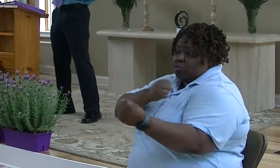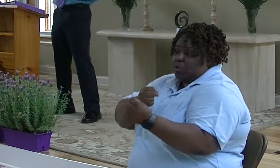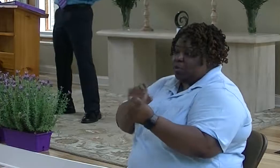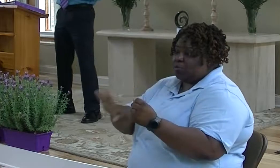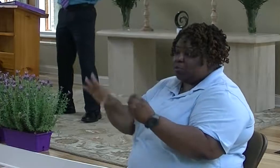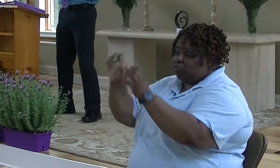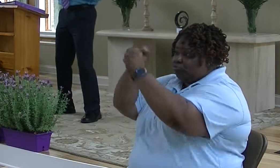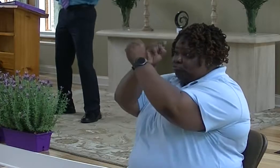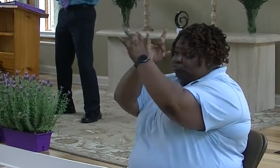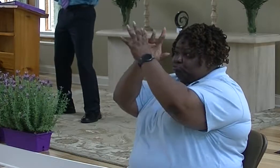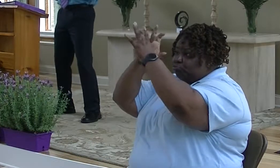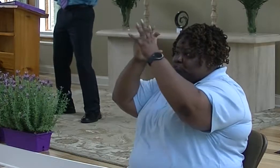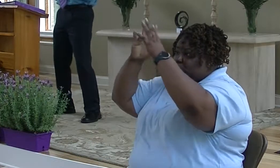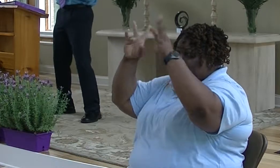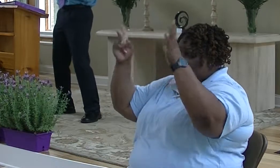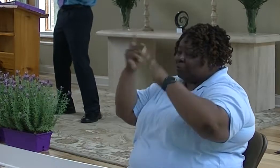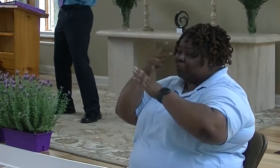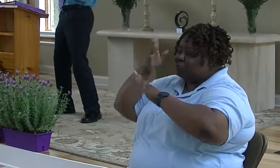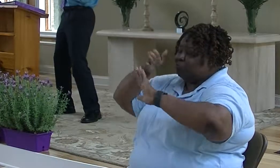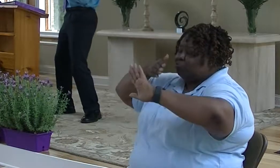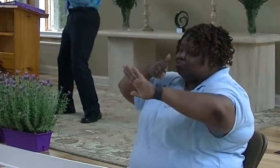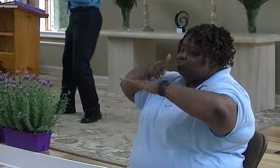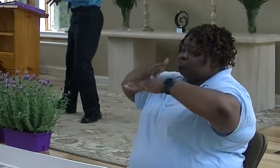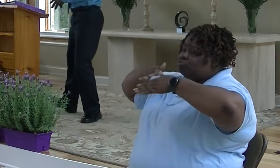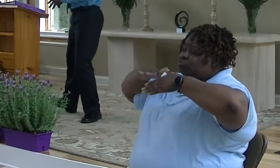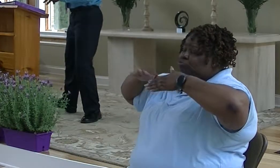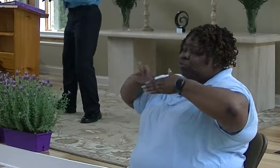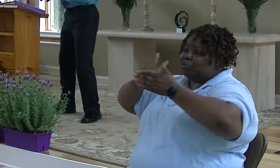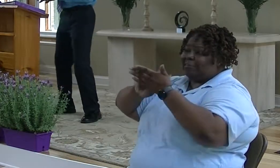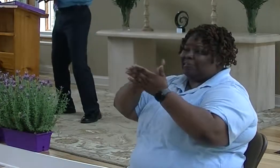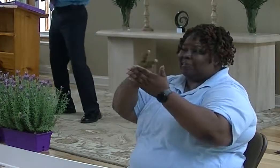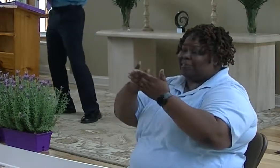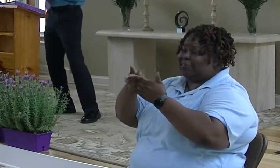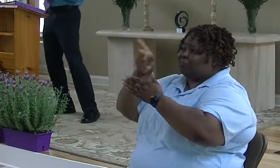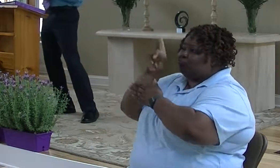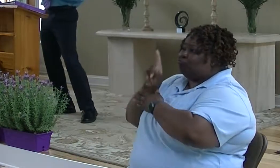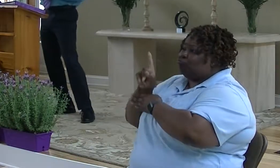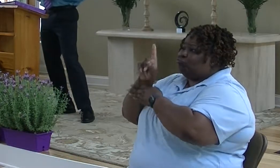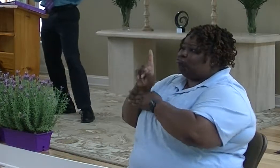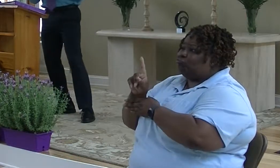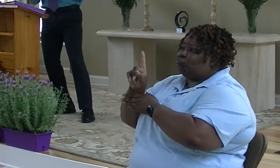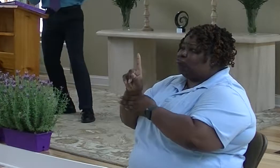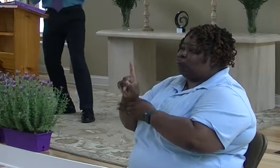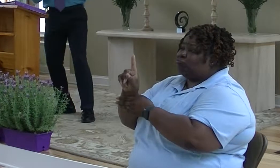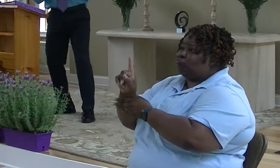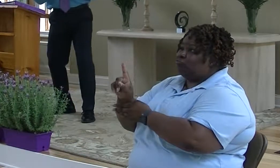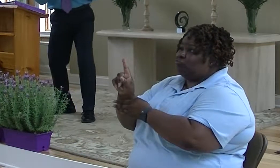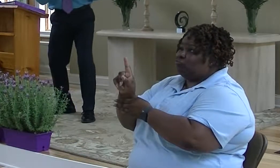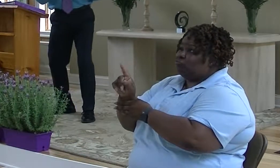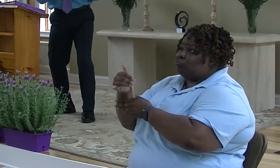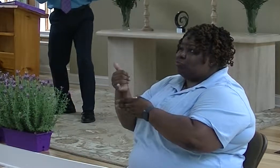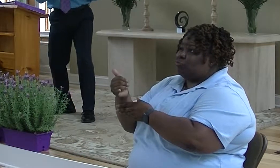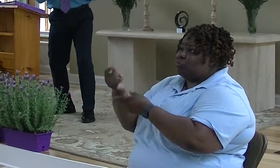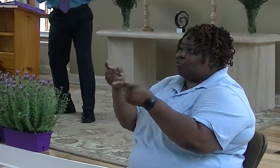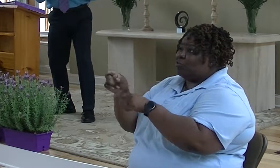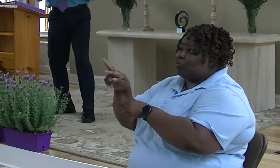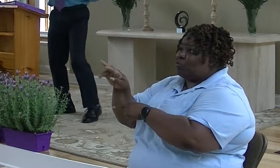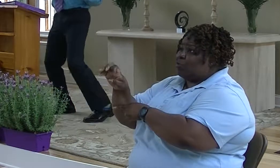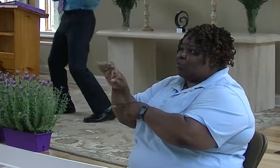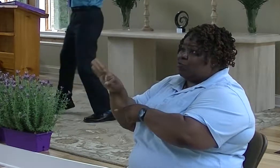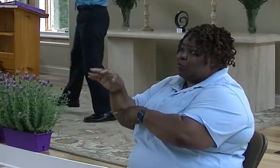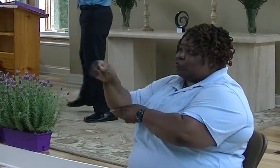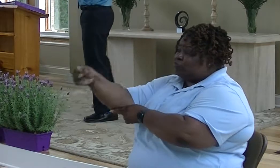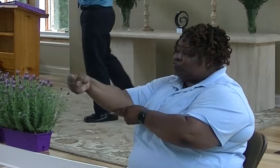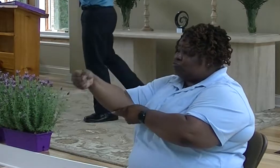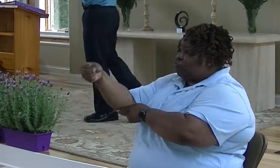imagination, see yourself walking into your kitchen. And what I want you to do is walk to your refrigerator. And